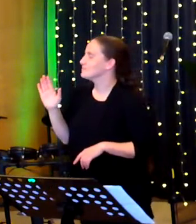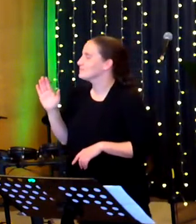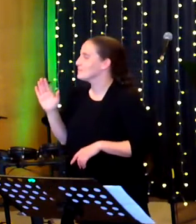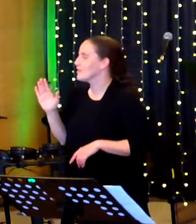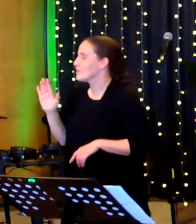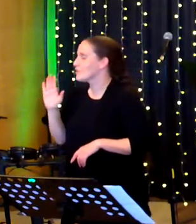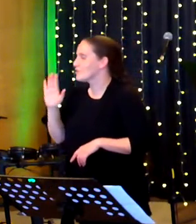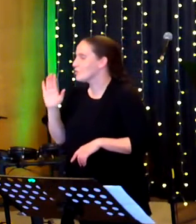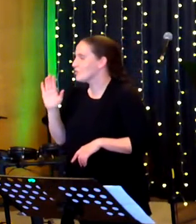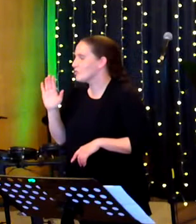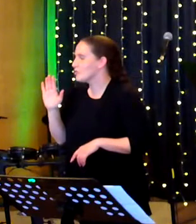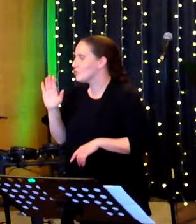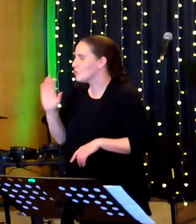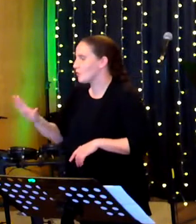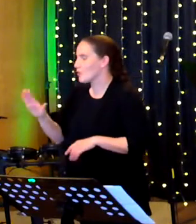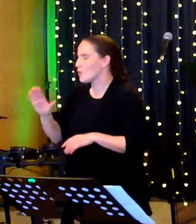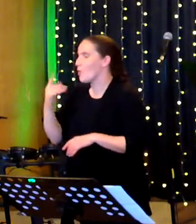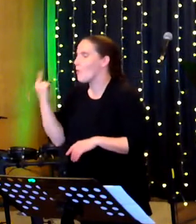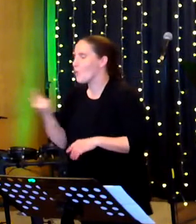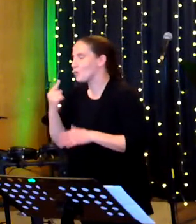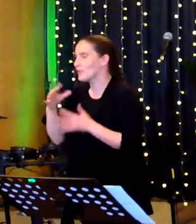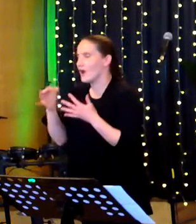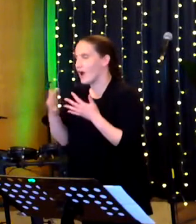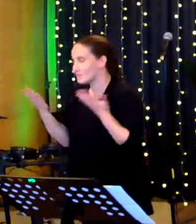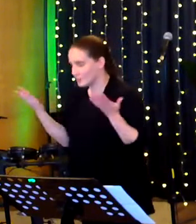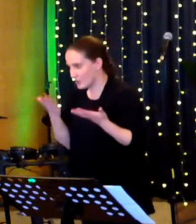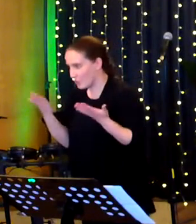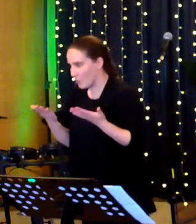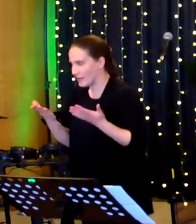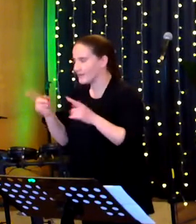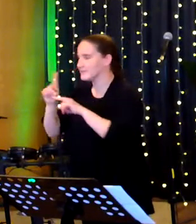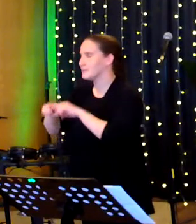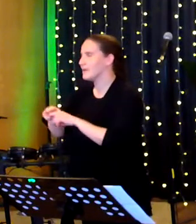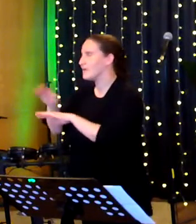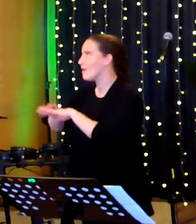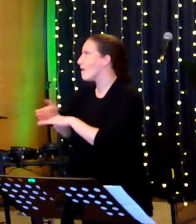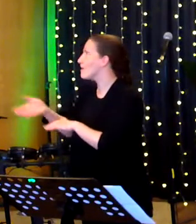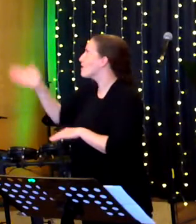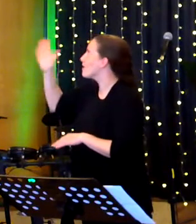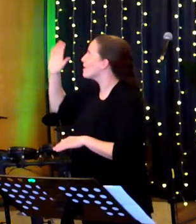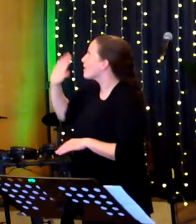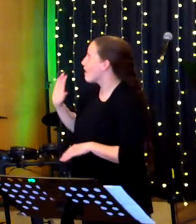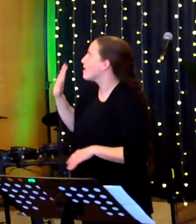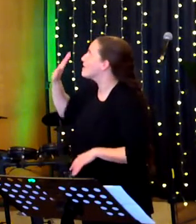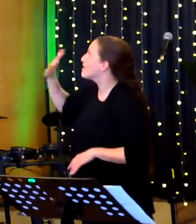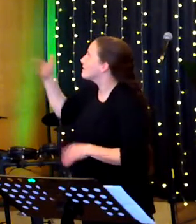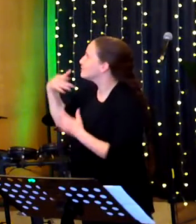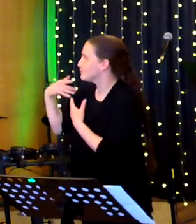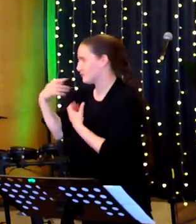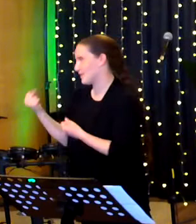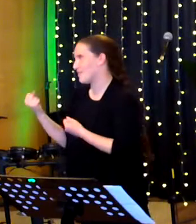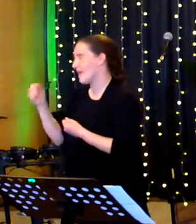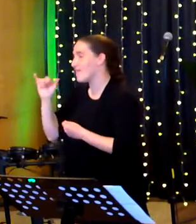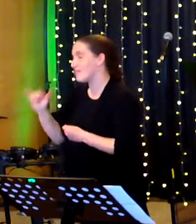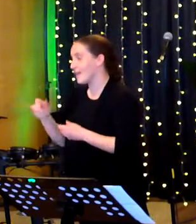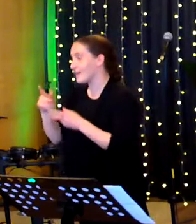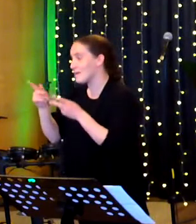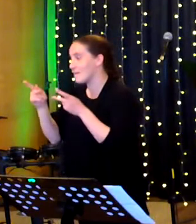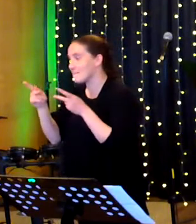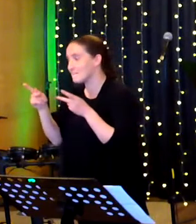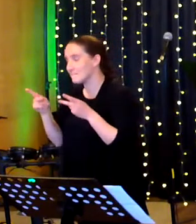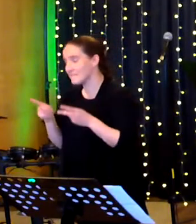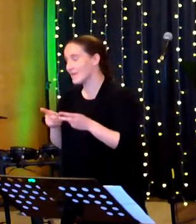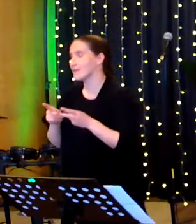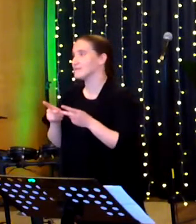only rely on his strength. And that is an amazing place to be." And I'll tell you, we